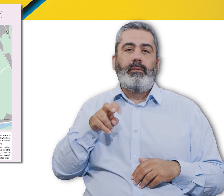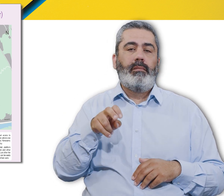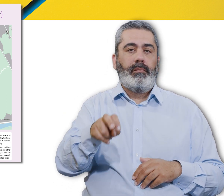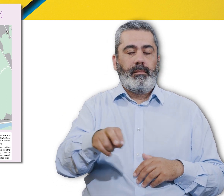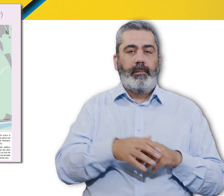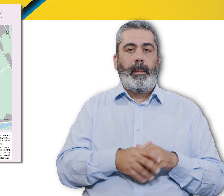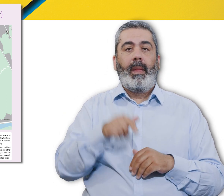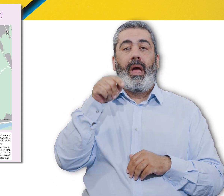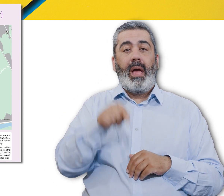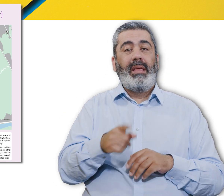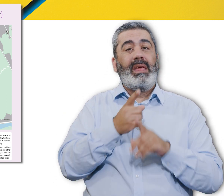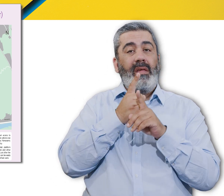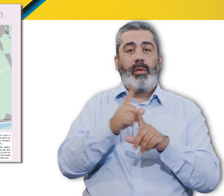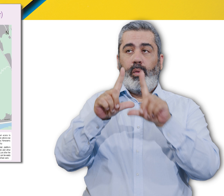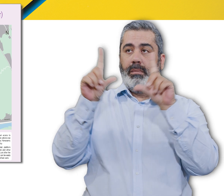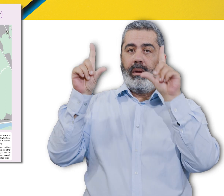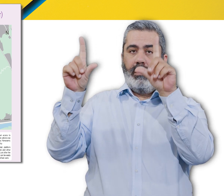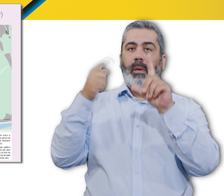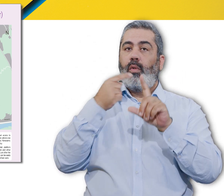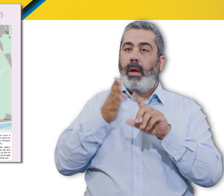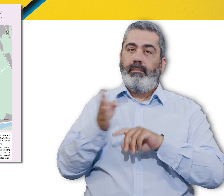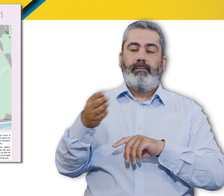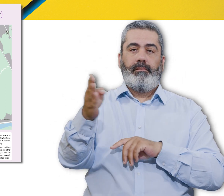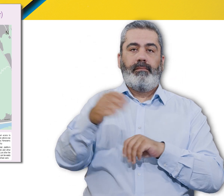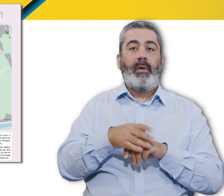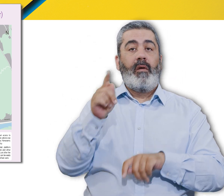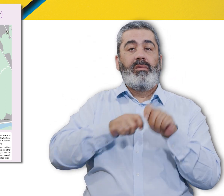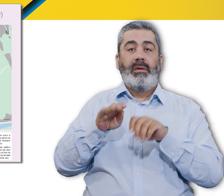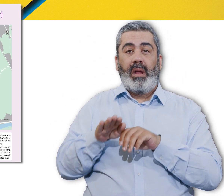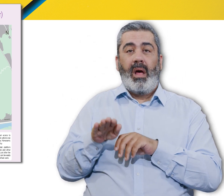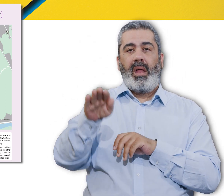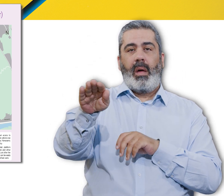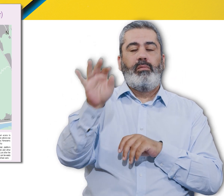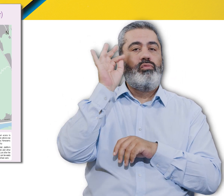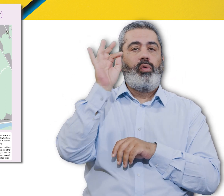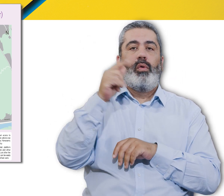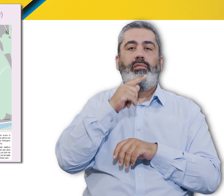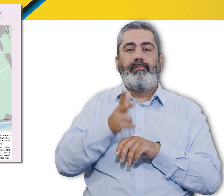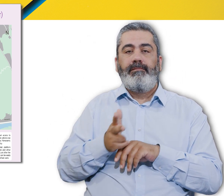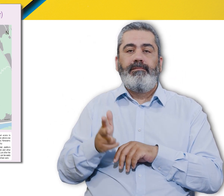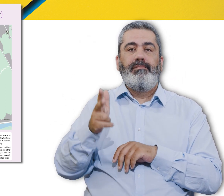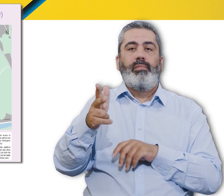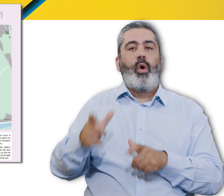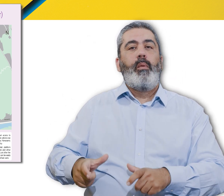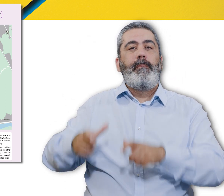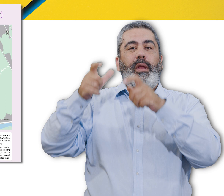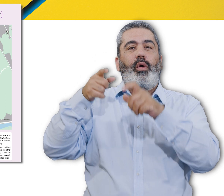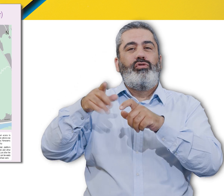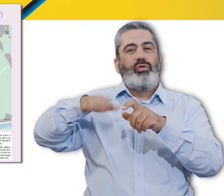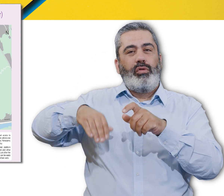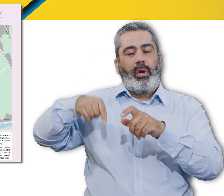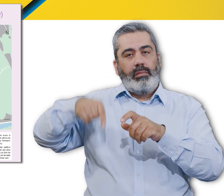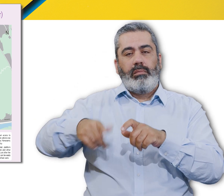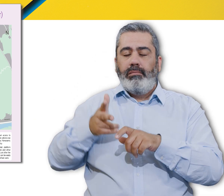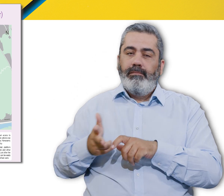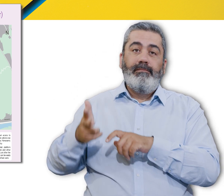wheelchair users and persons with reduced mobility have been identified and special signal has been installed. A new ramp has been created